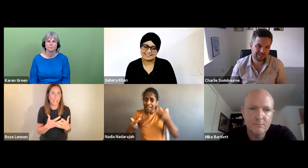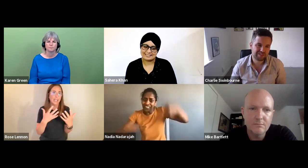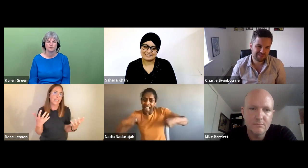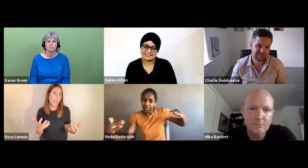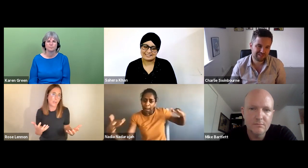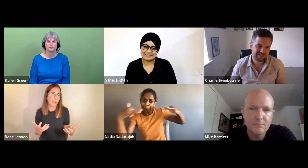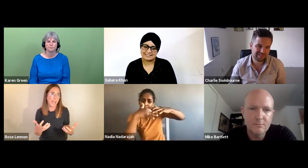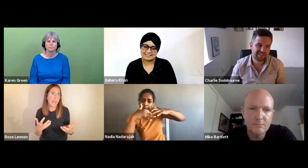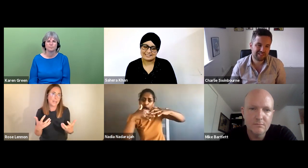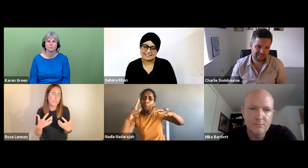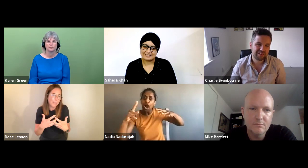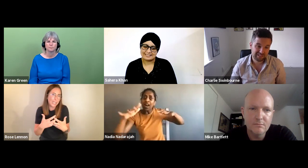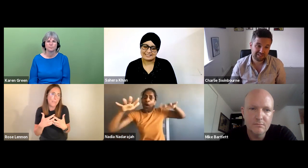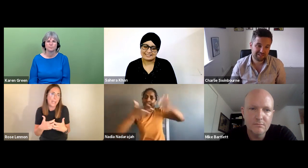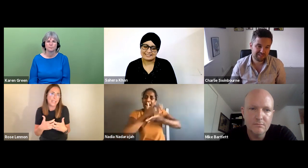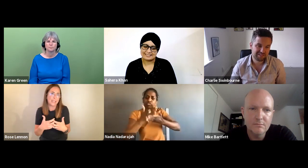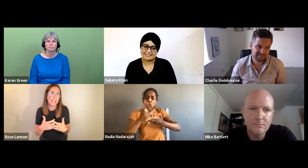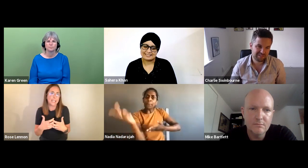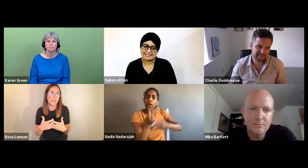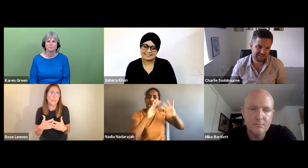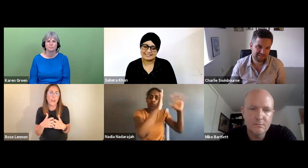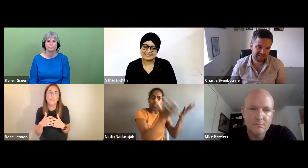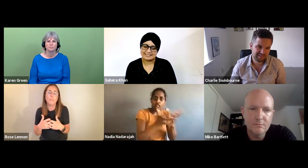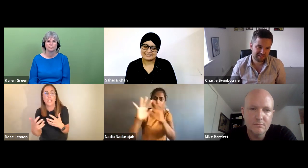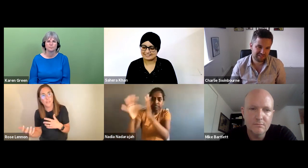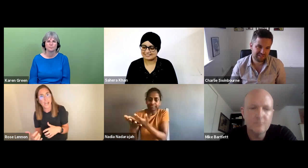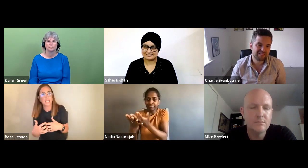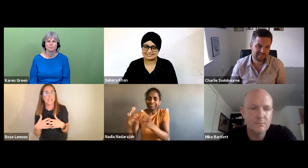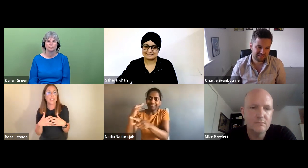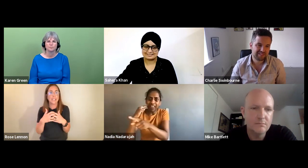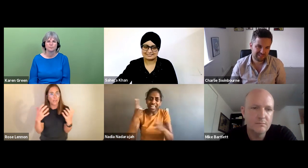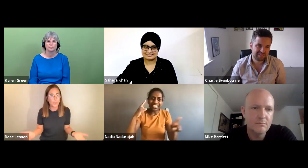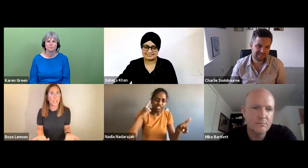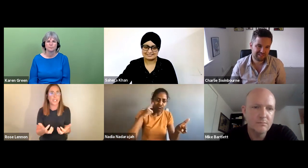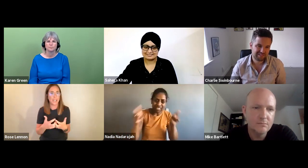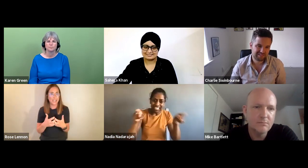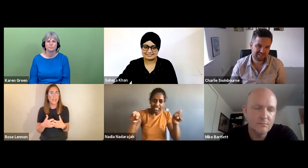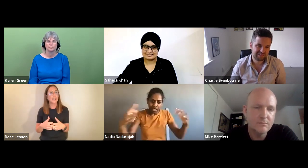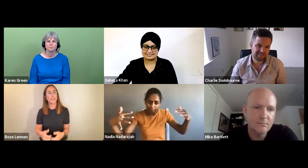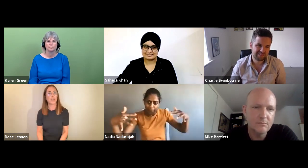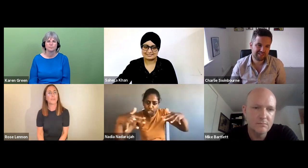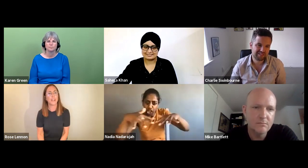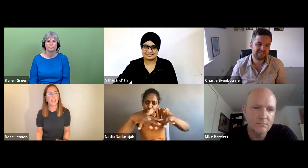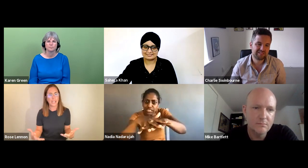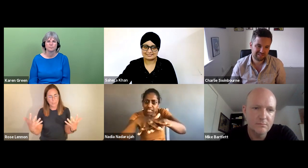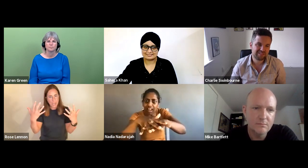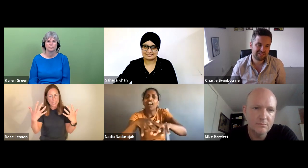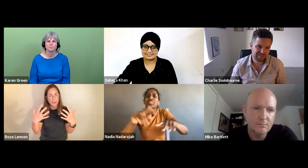writing, and make it meet the needs of deaf actors and deaf audiences. That it enabled